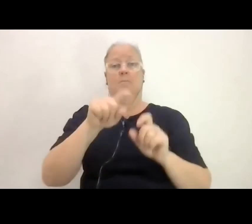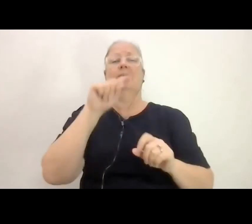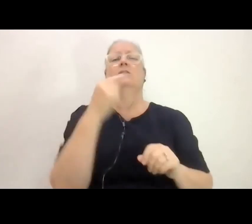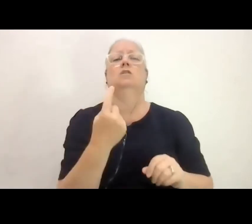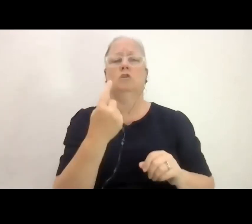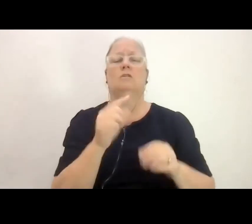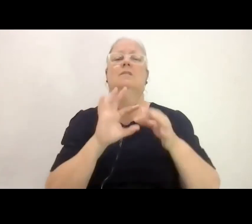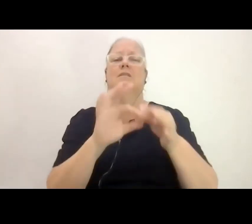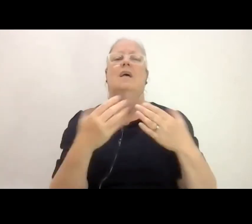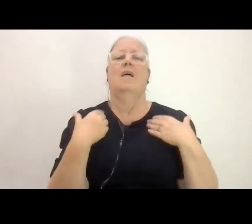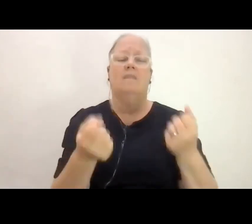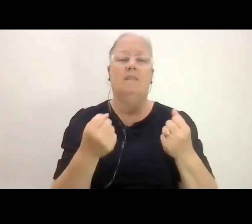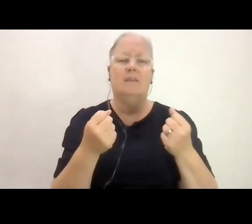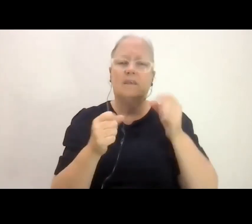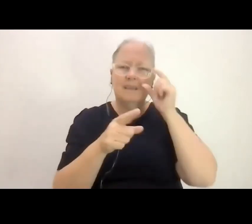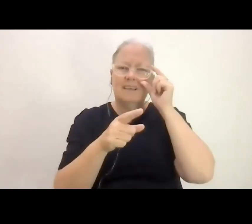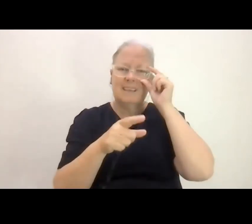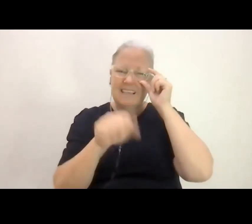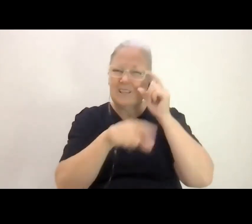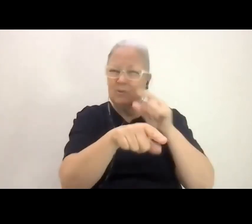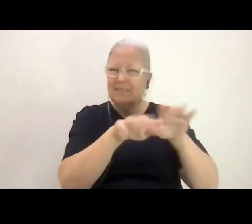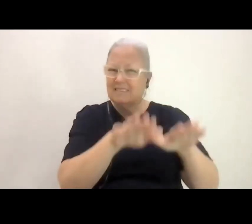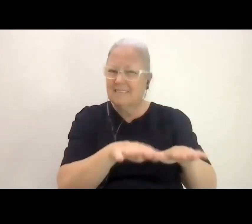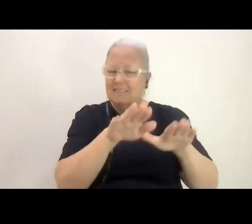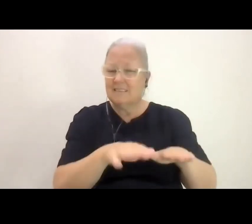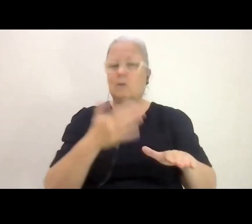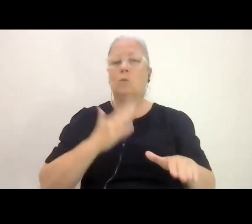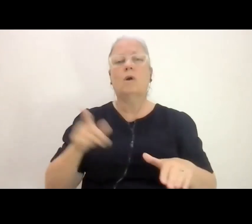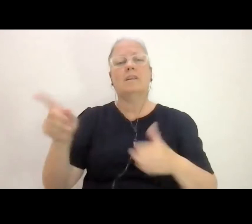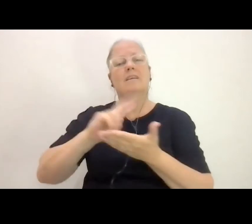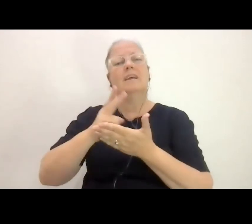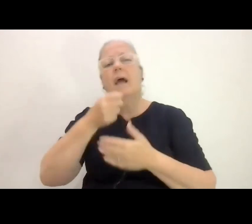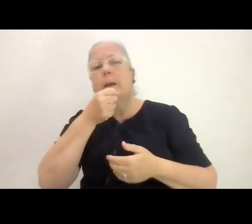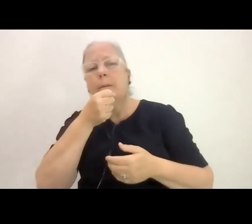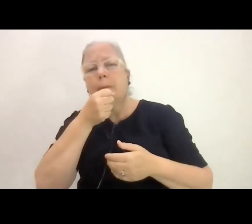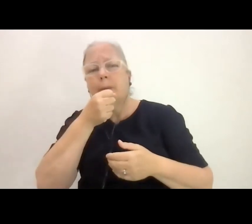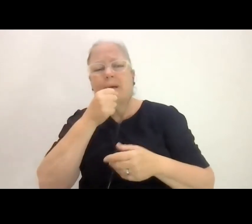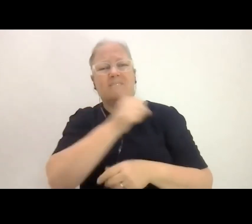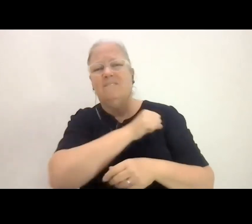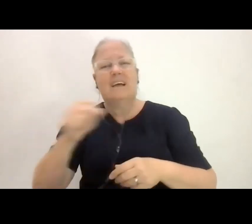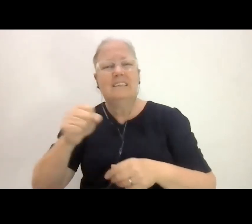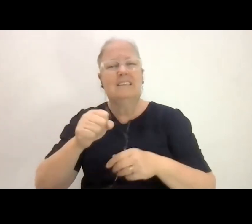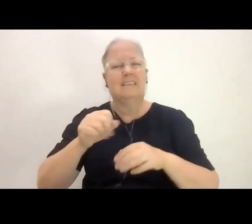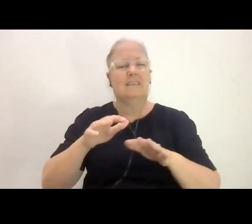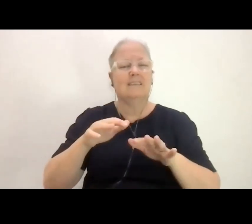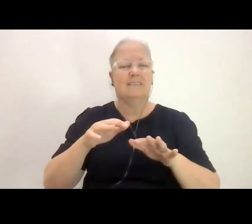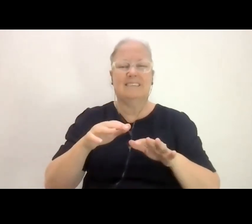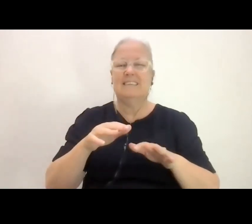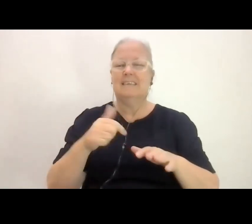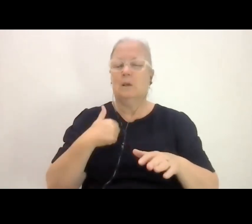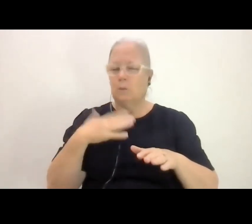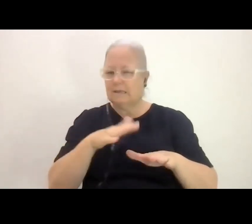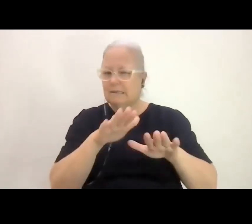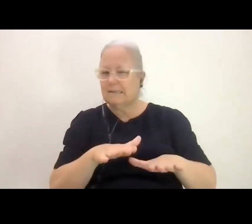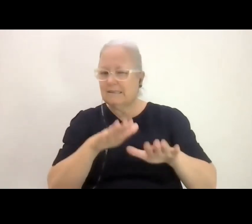thing, just quickly, if you can slow down so that the translators and interpreters, it's okay. Just want to make sure that we